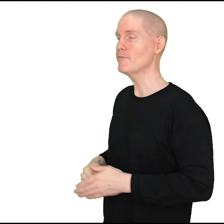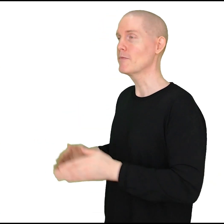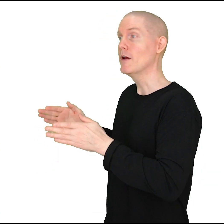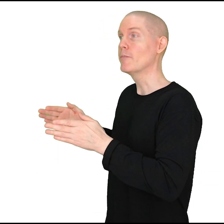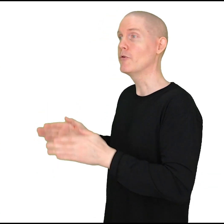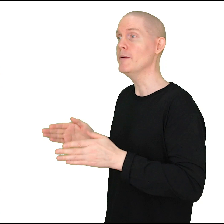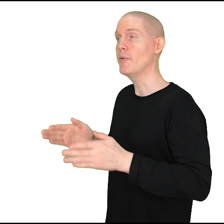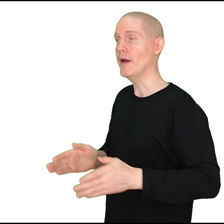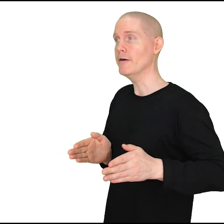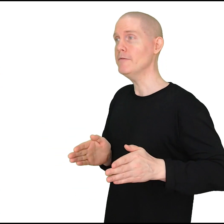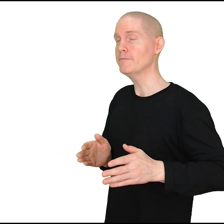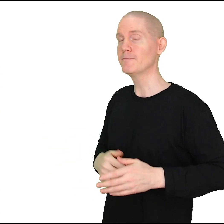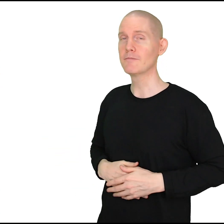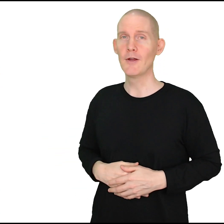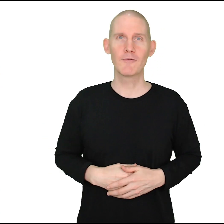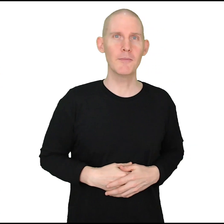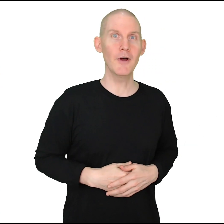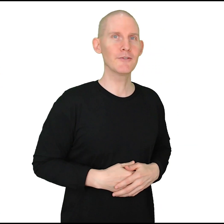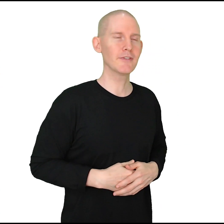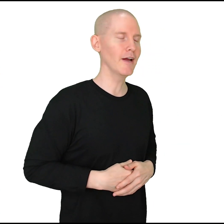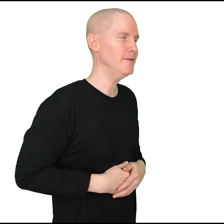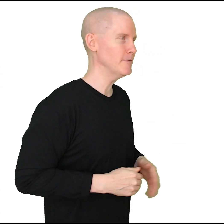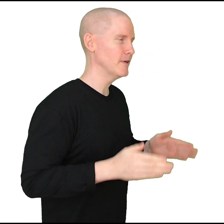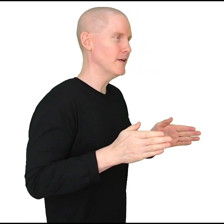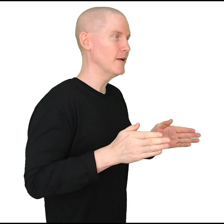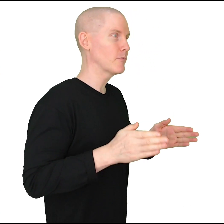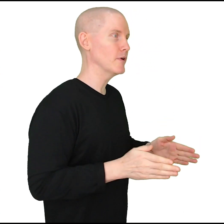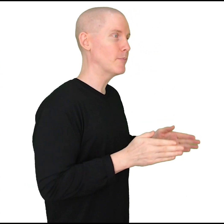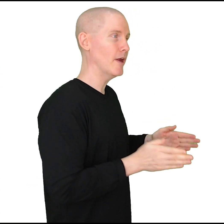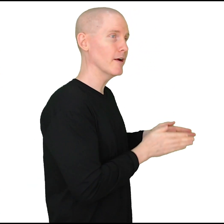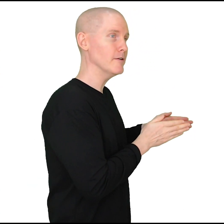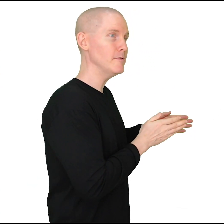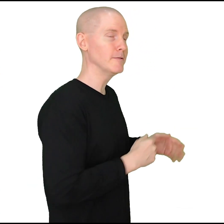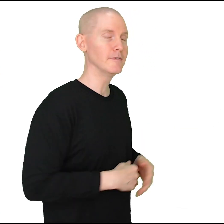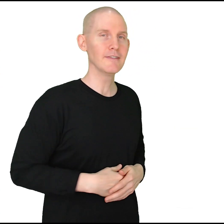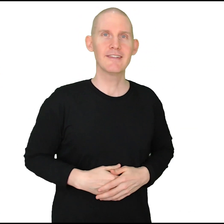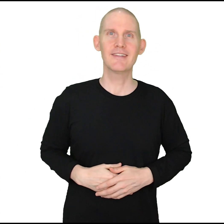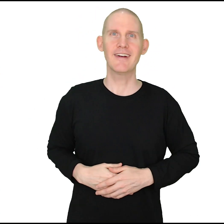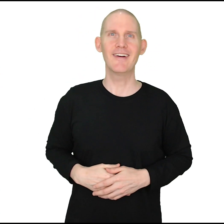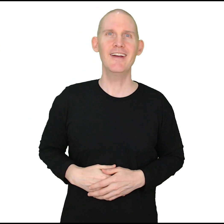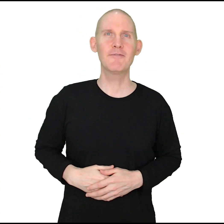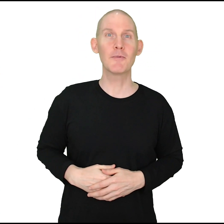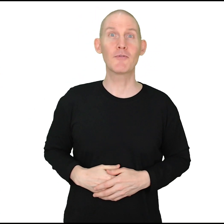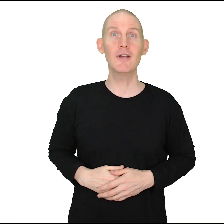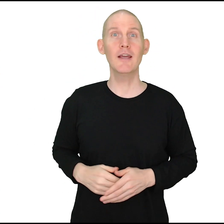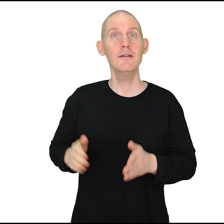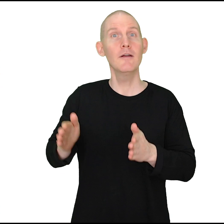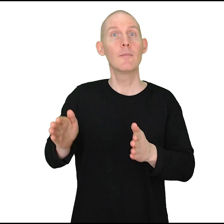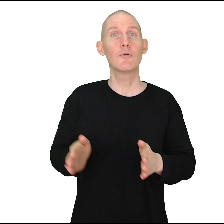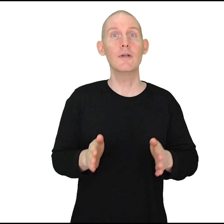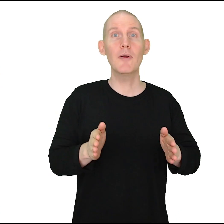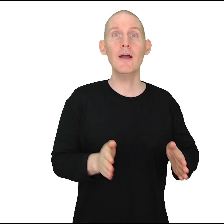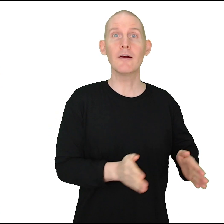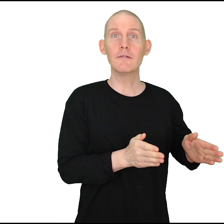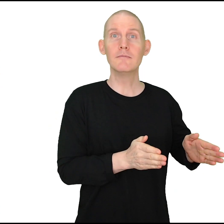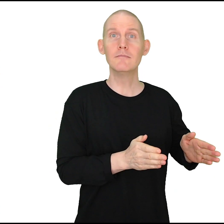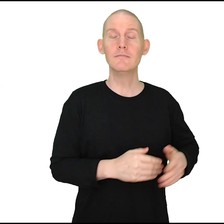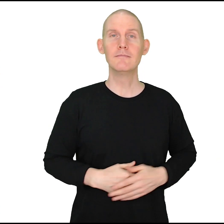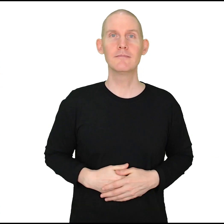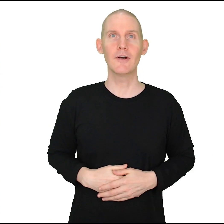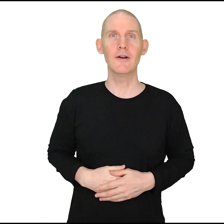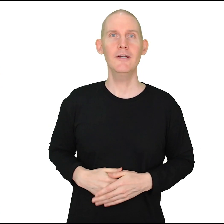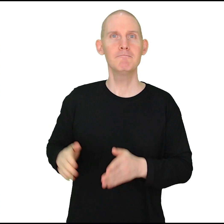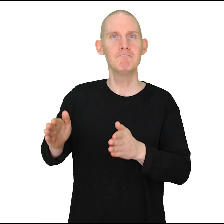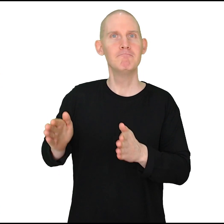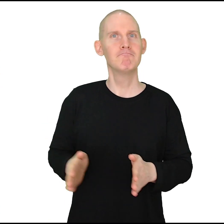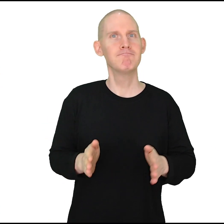side, prepare. From the other side, prepare. All right, from the front again, prepare.